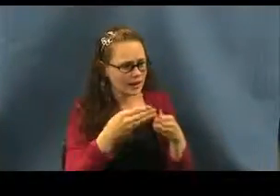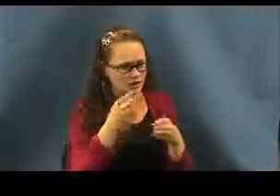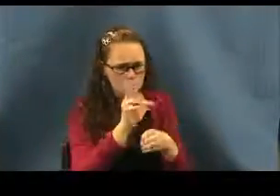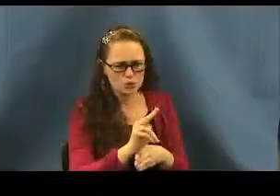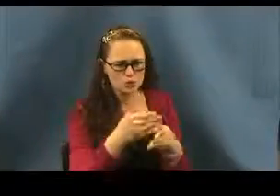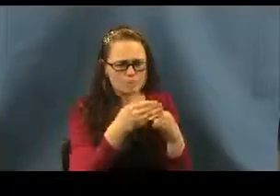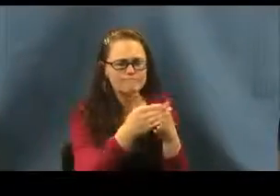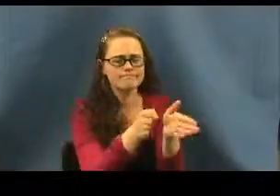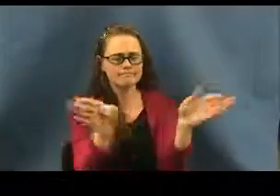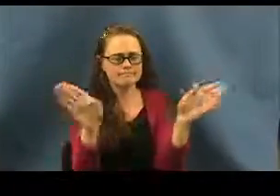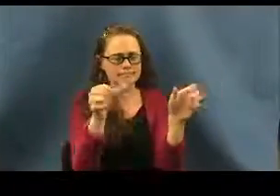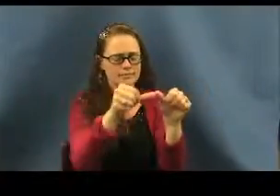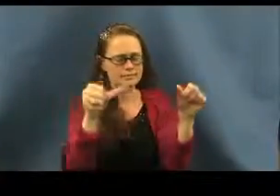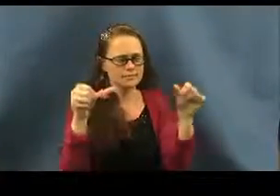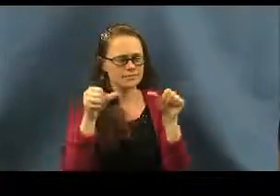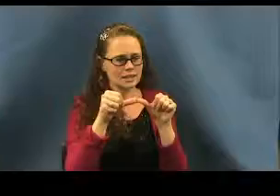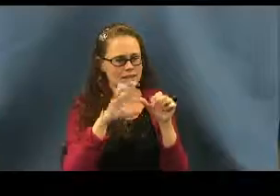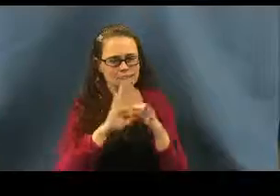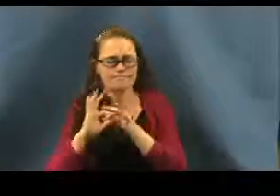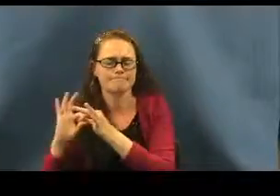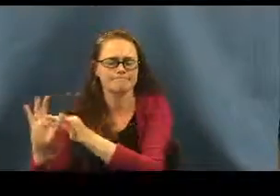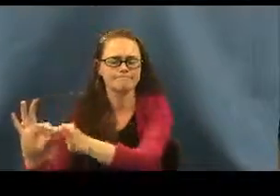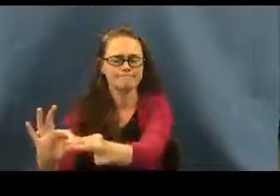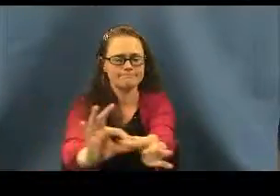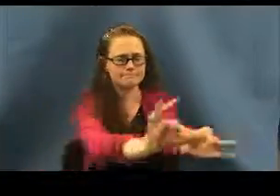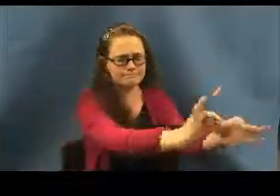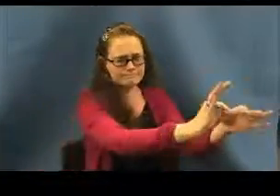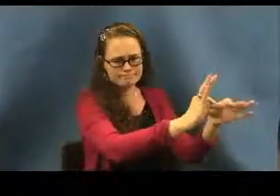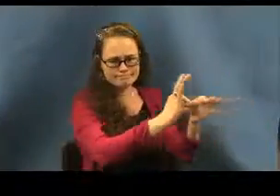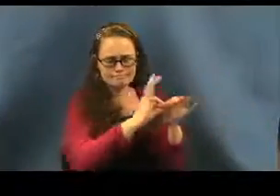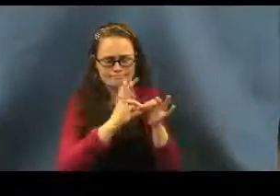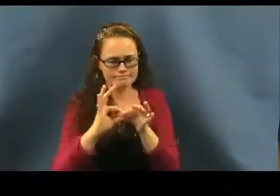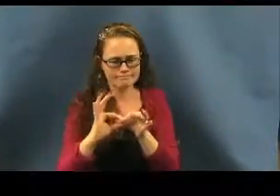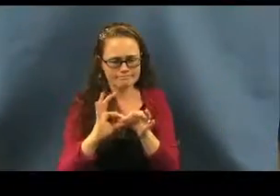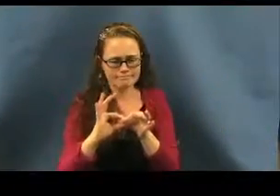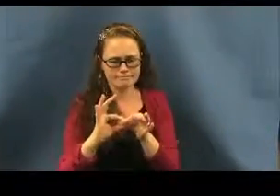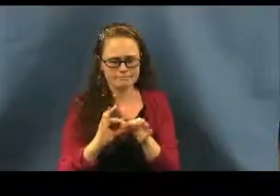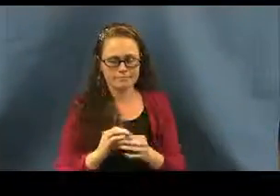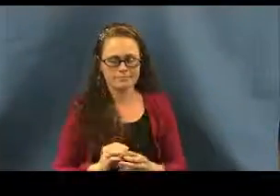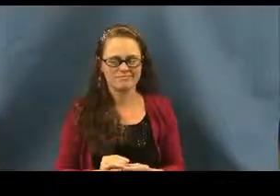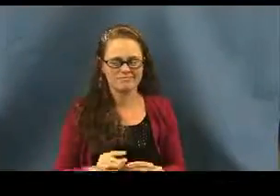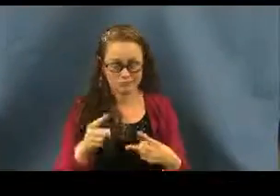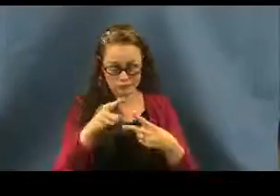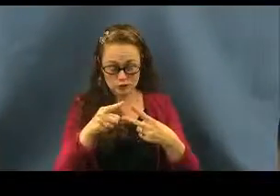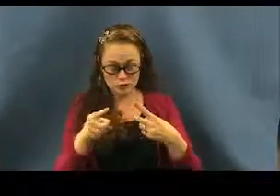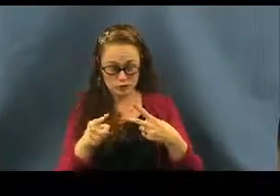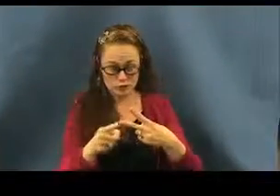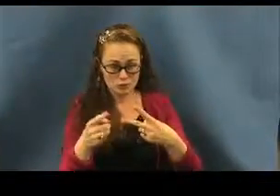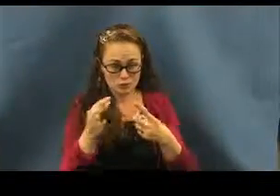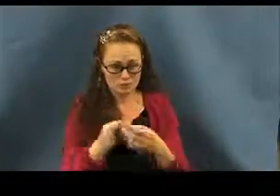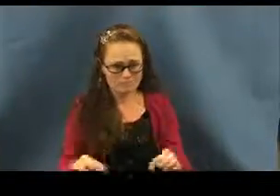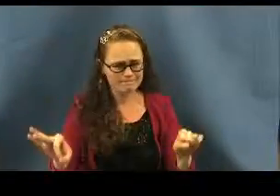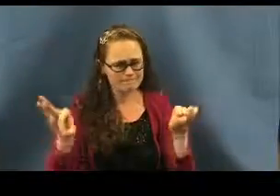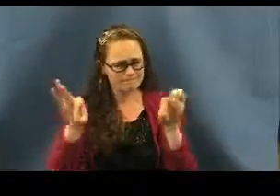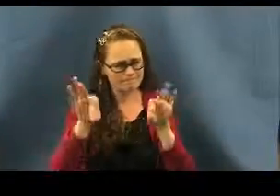Two of the most valuable things we have are time and our relationships with other people. In our age of